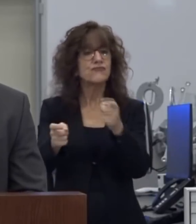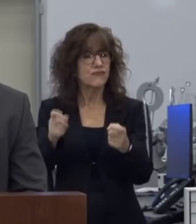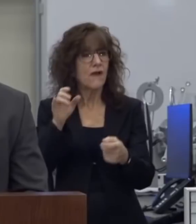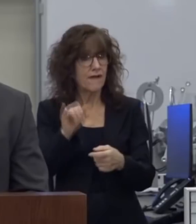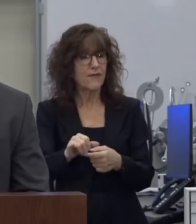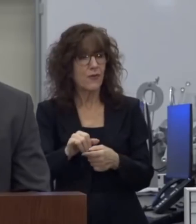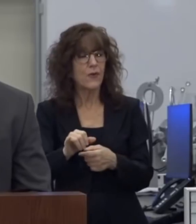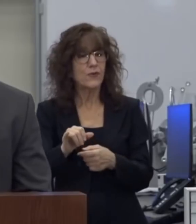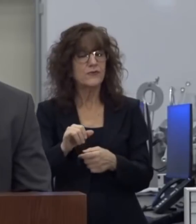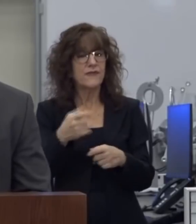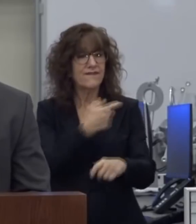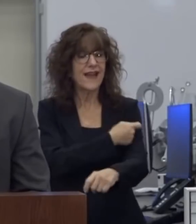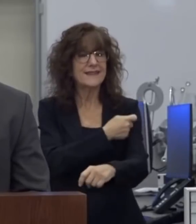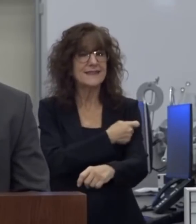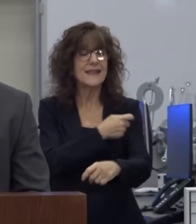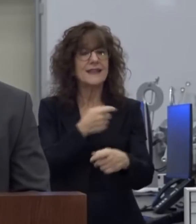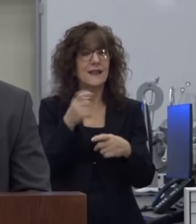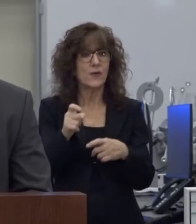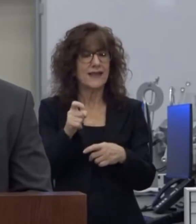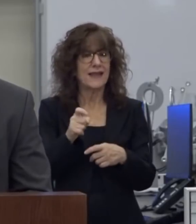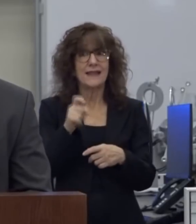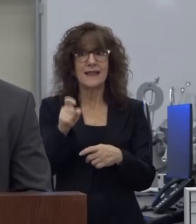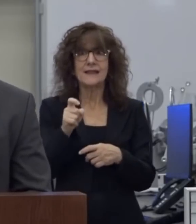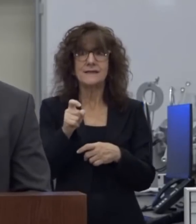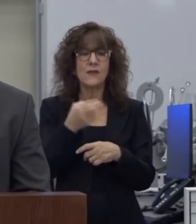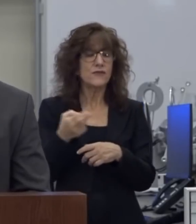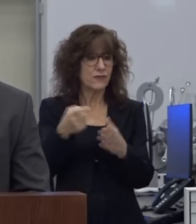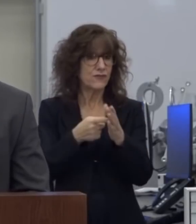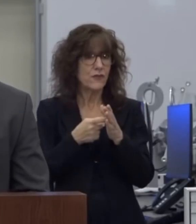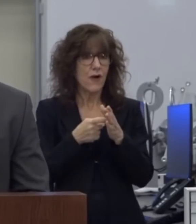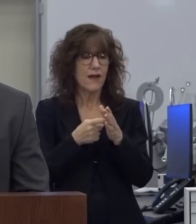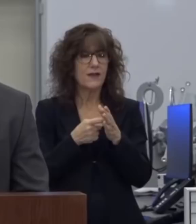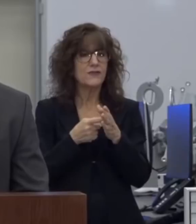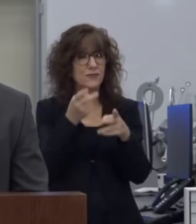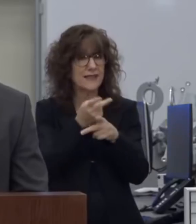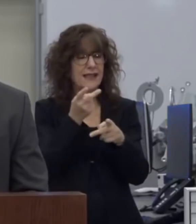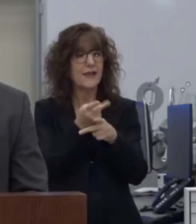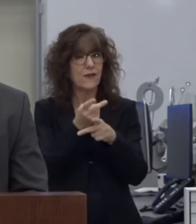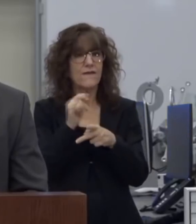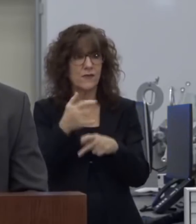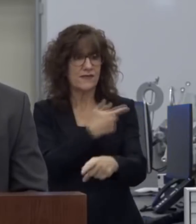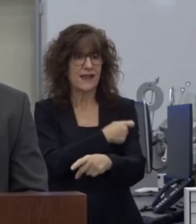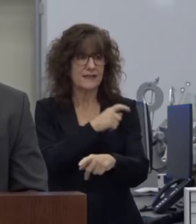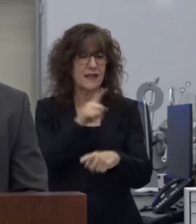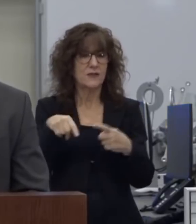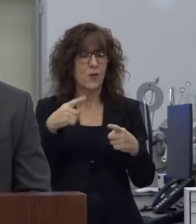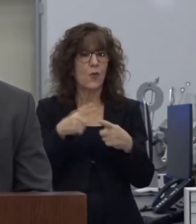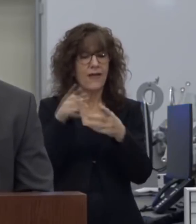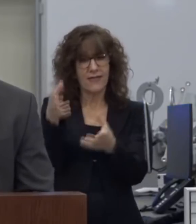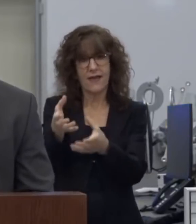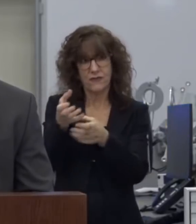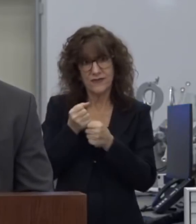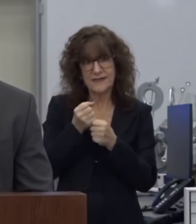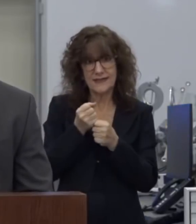vaccine, including obtaining the necessary resources required to maintain the vaccination once this is received from